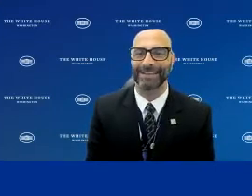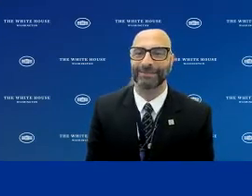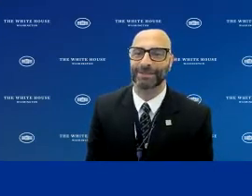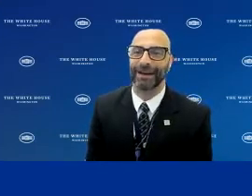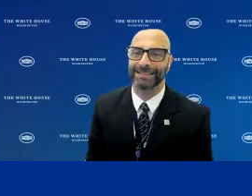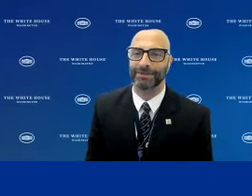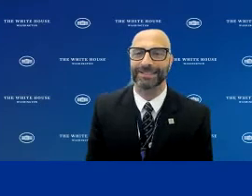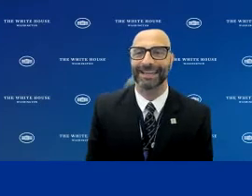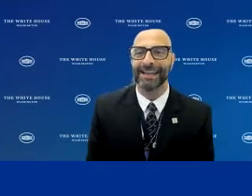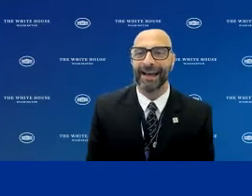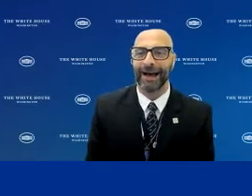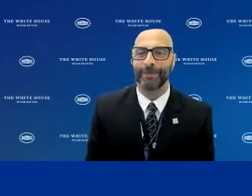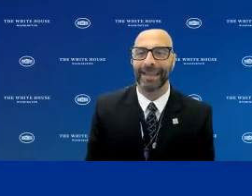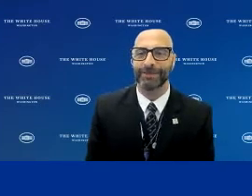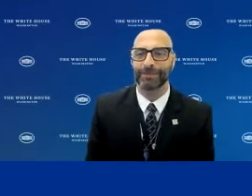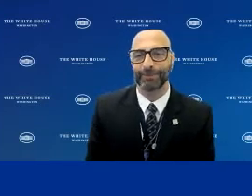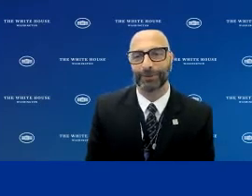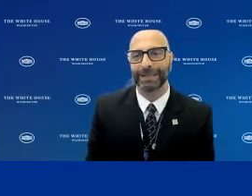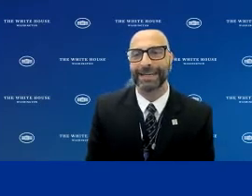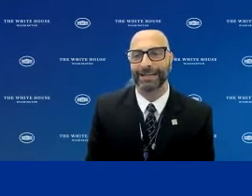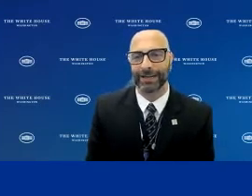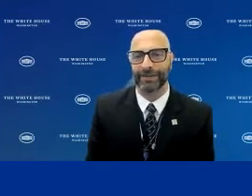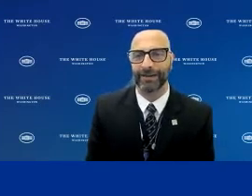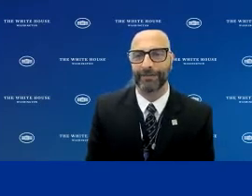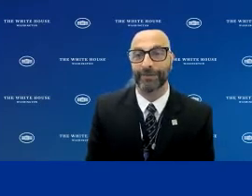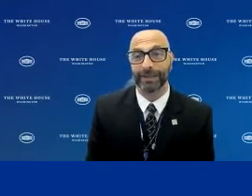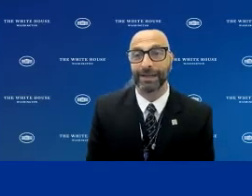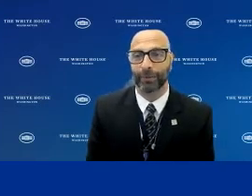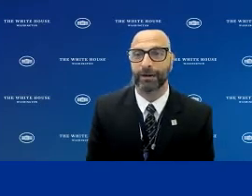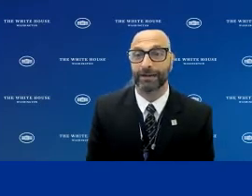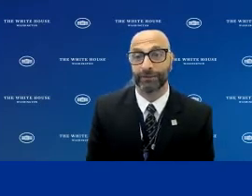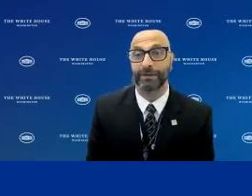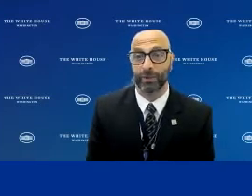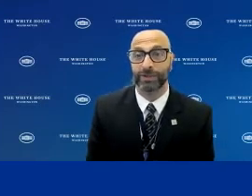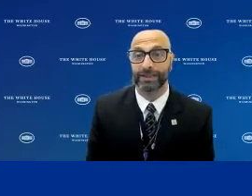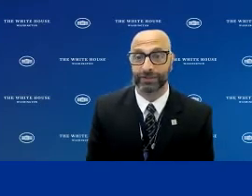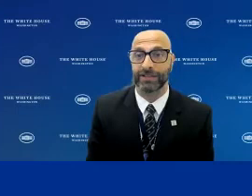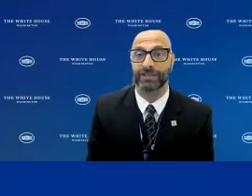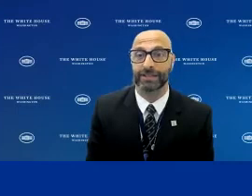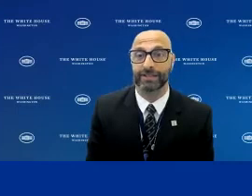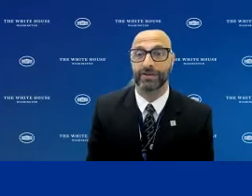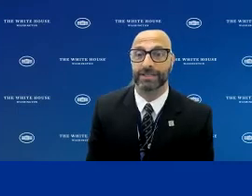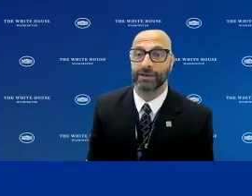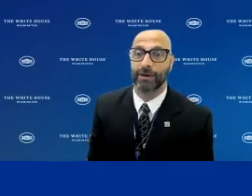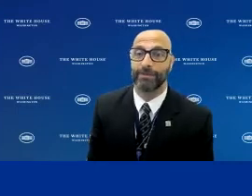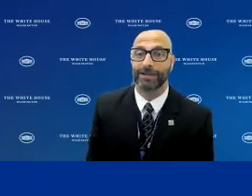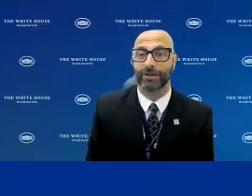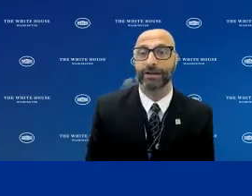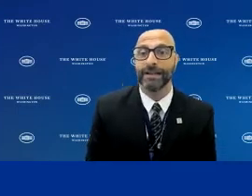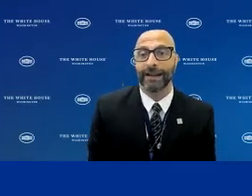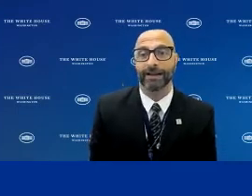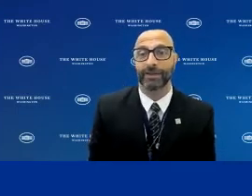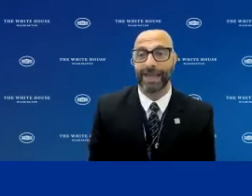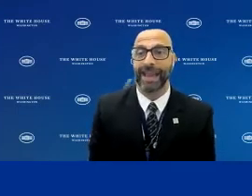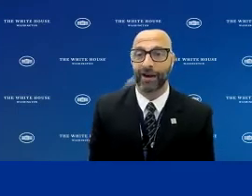important things about this response, which is that people who lead in HIV have been really important in really molding the direction that this goes. And so I want